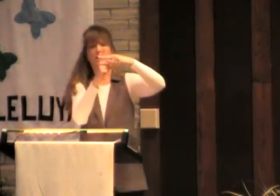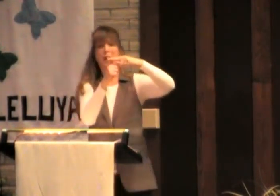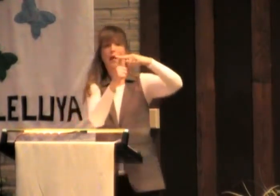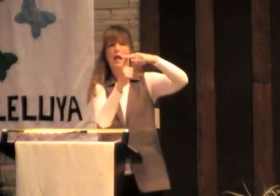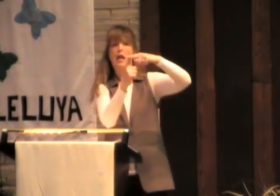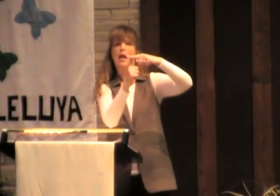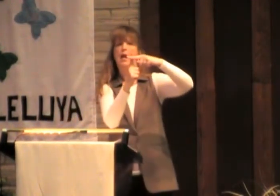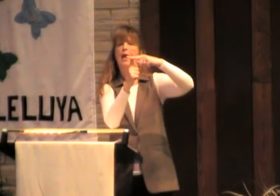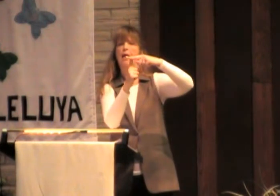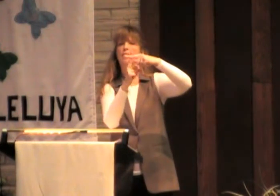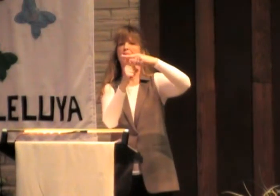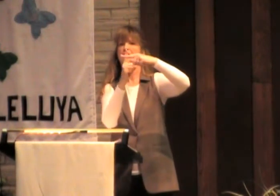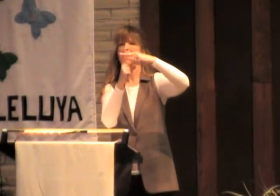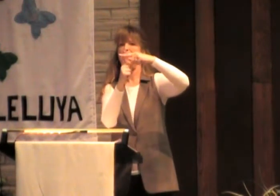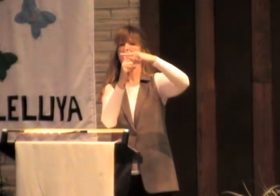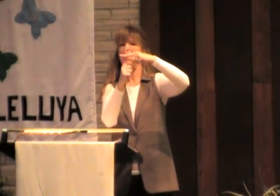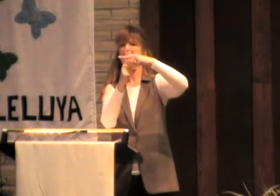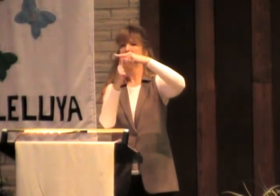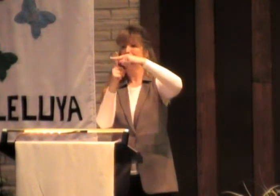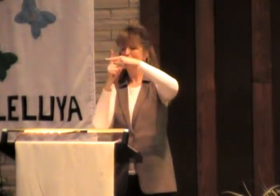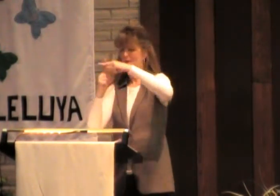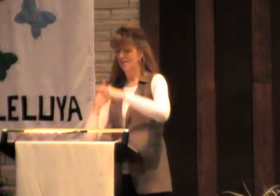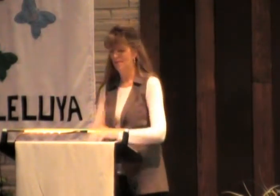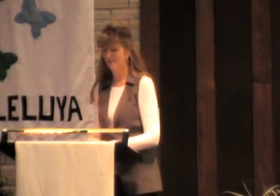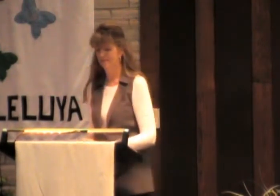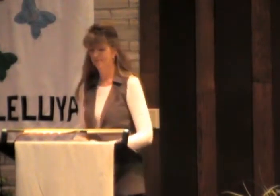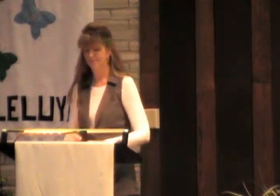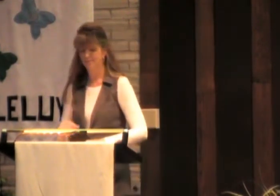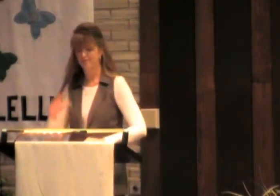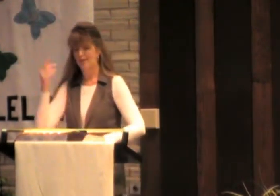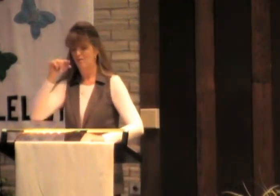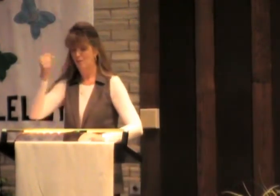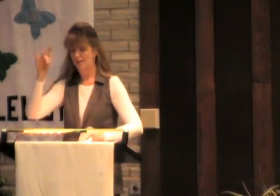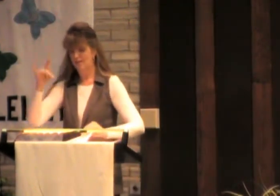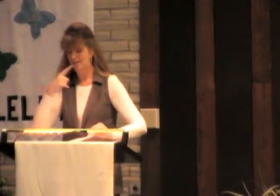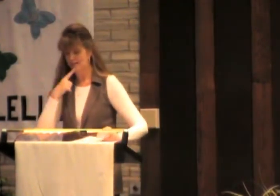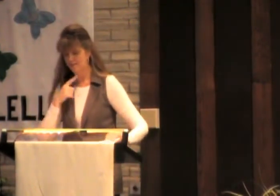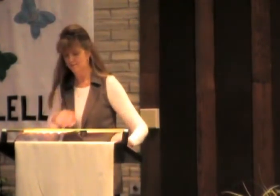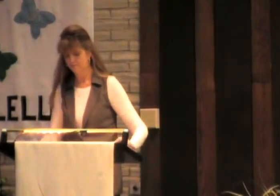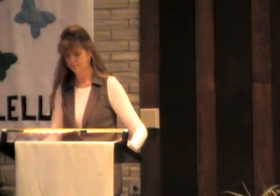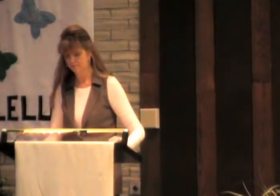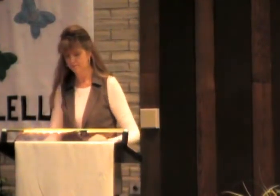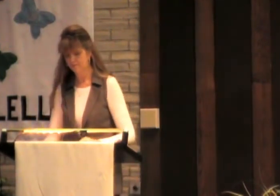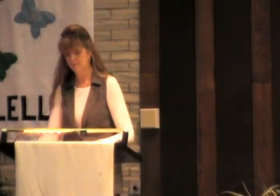It will help you to be positive. Positive all the time.